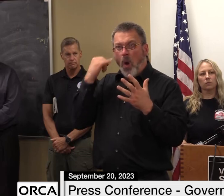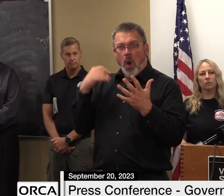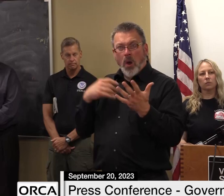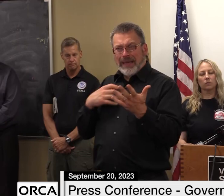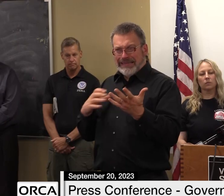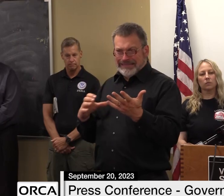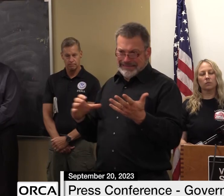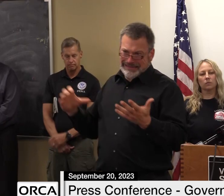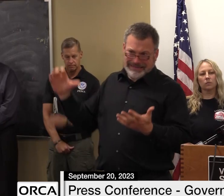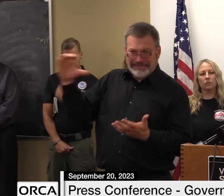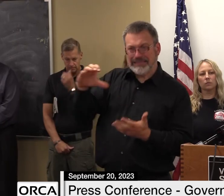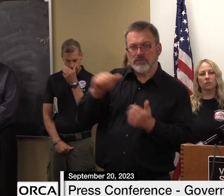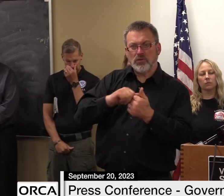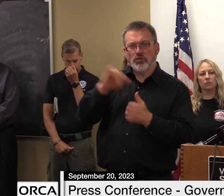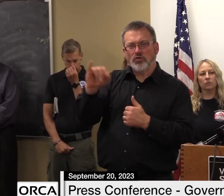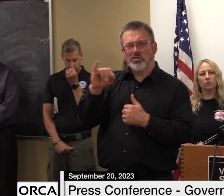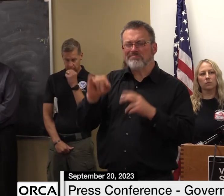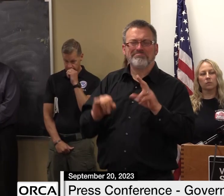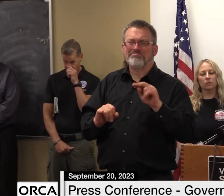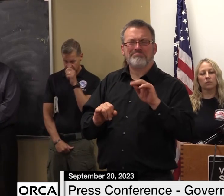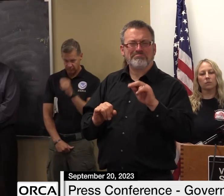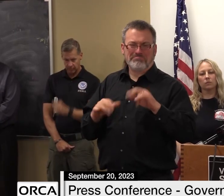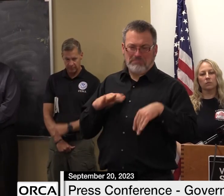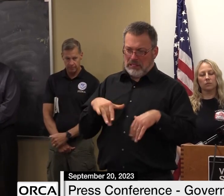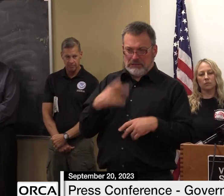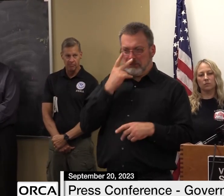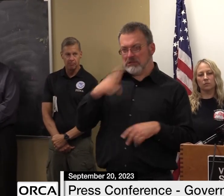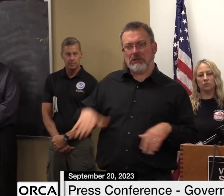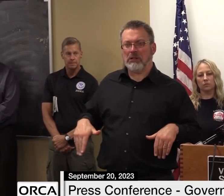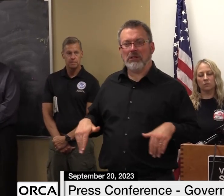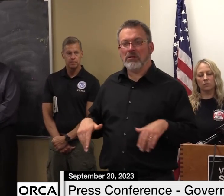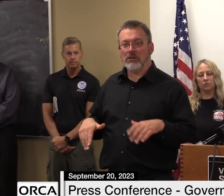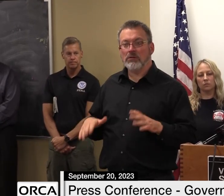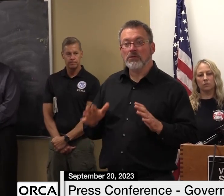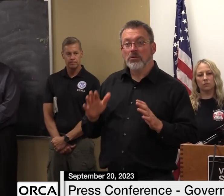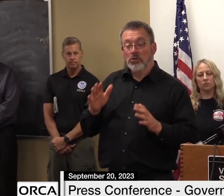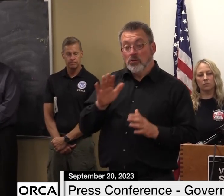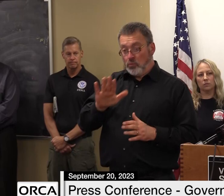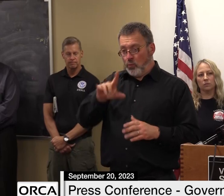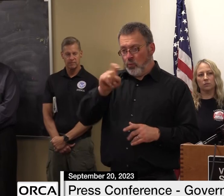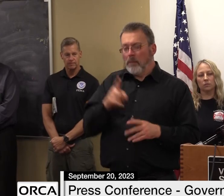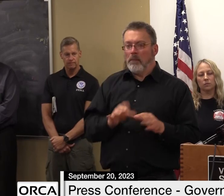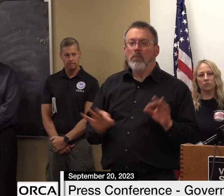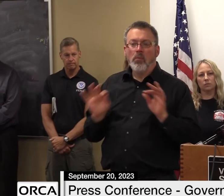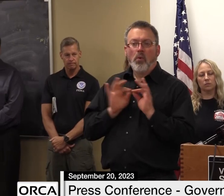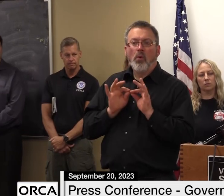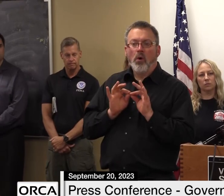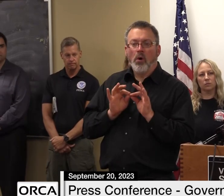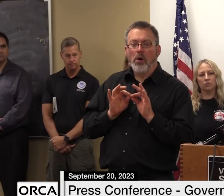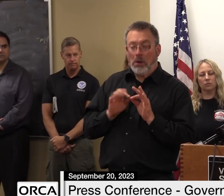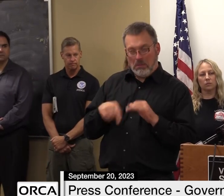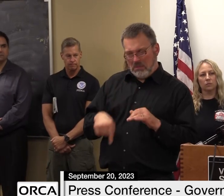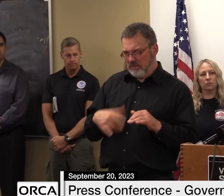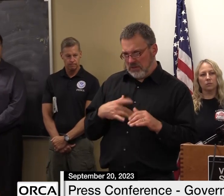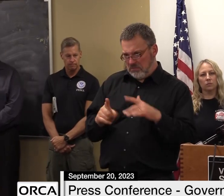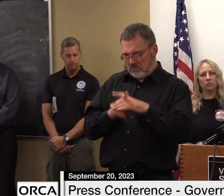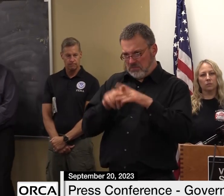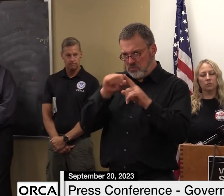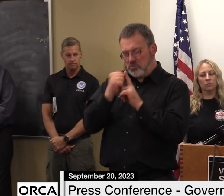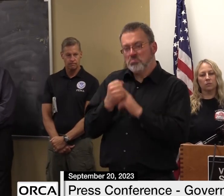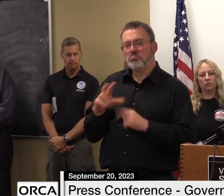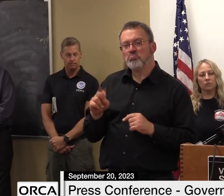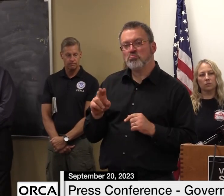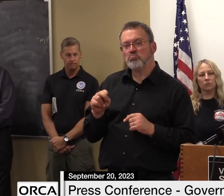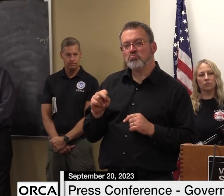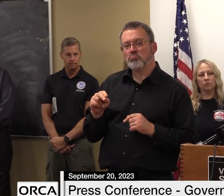that. As a general comment, so I appreciate the question, but I do think that we're allowing for that